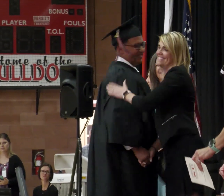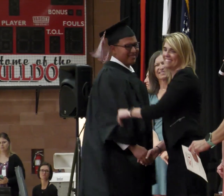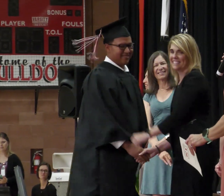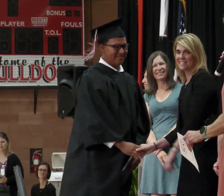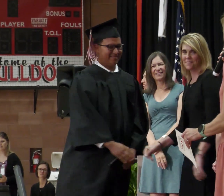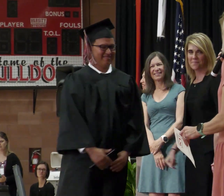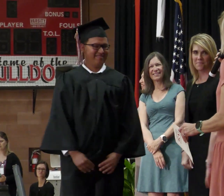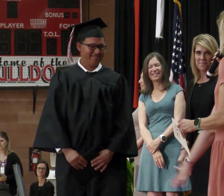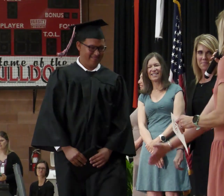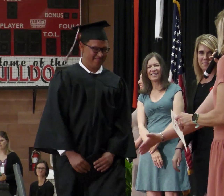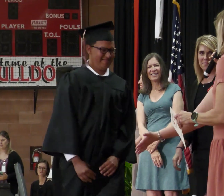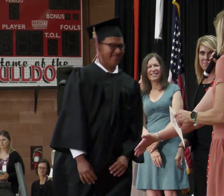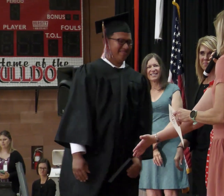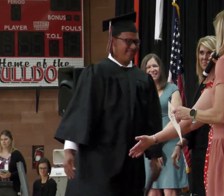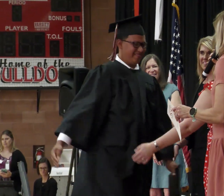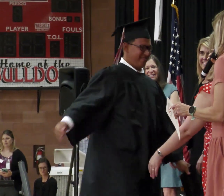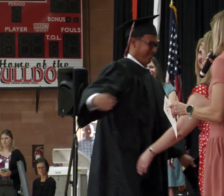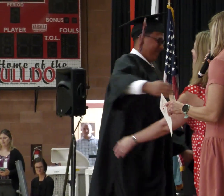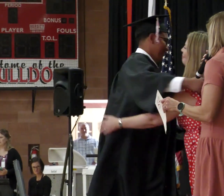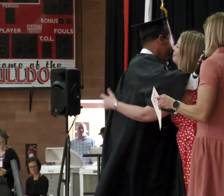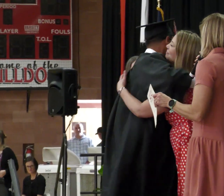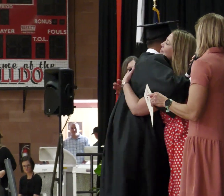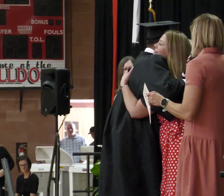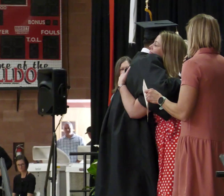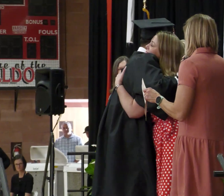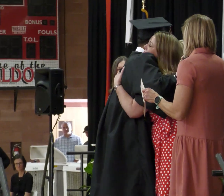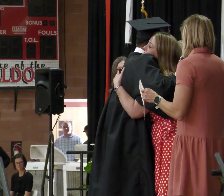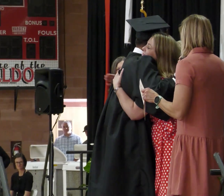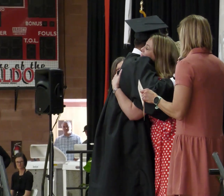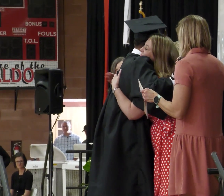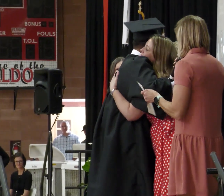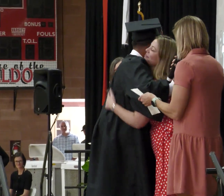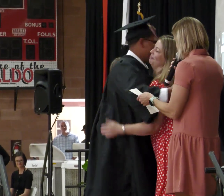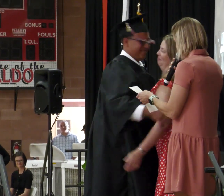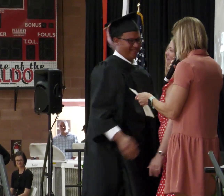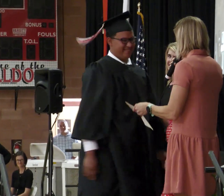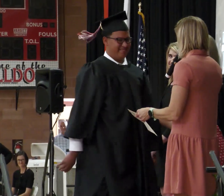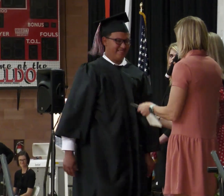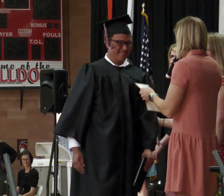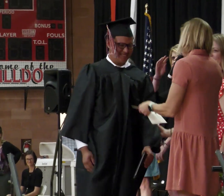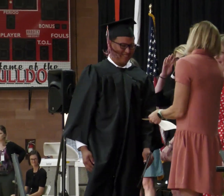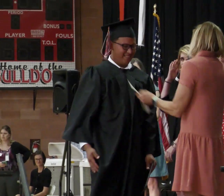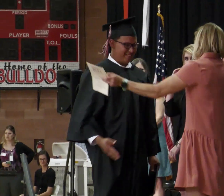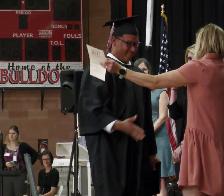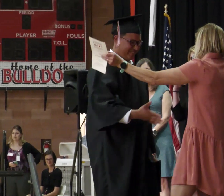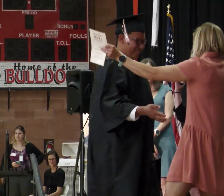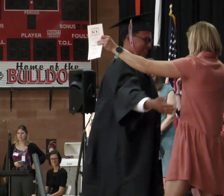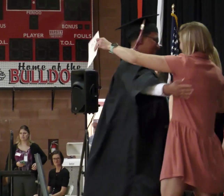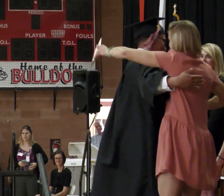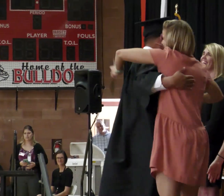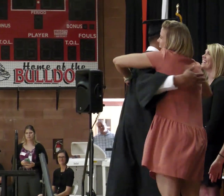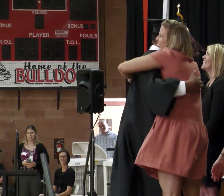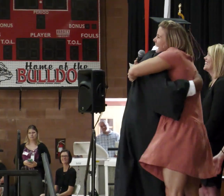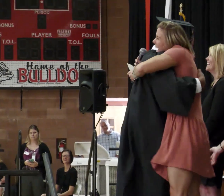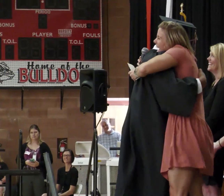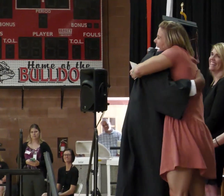her a hug Giving Miss Huddleston a hug as well Can I have a hug